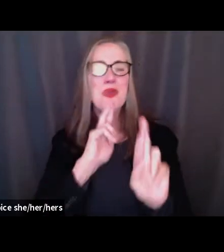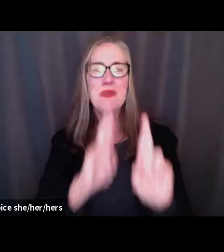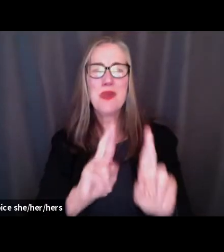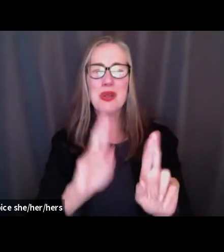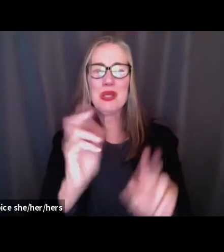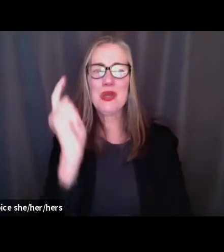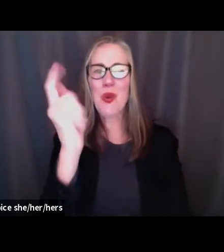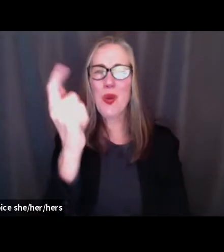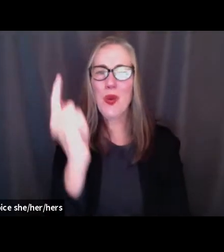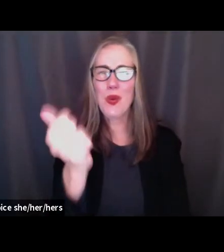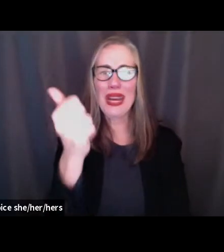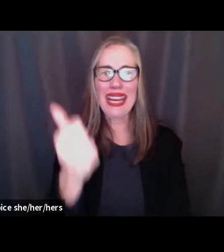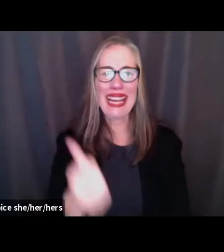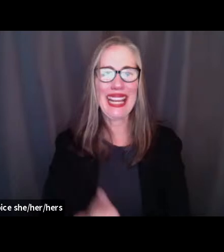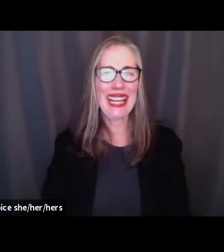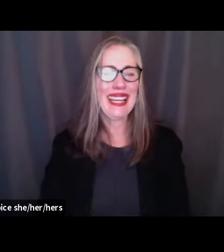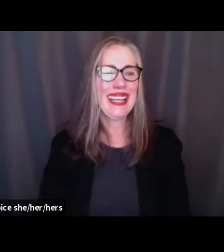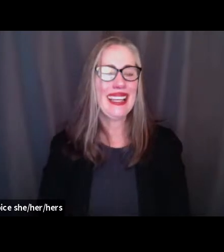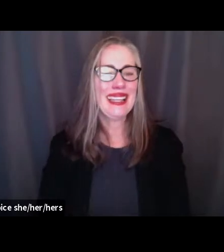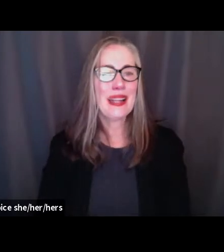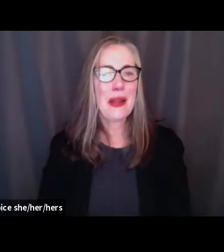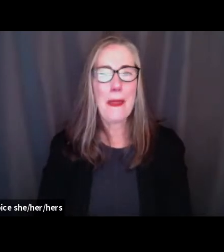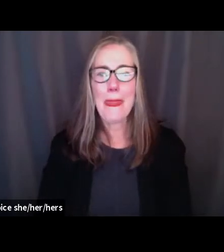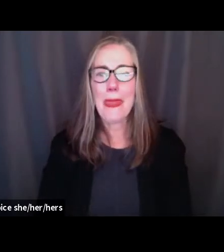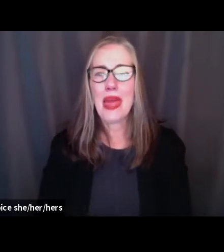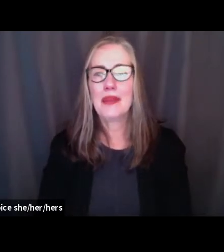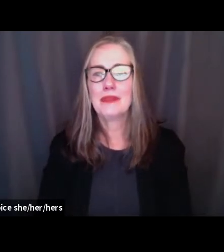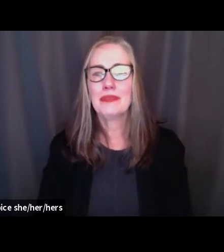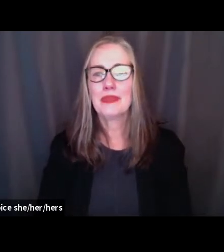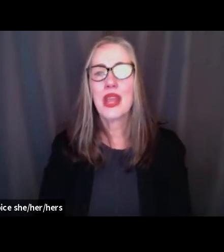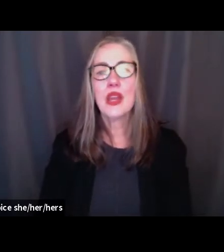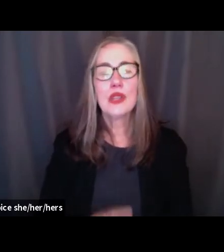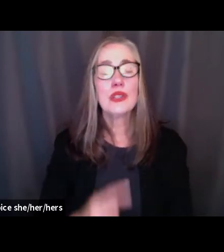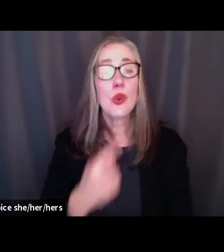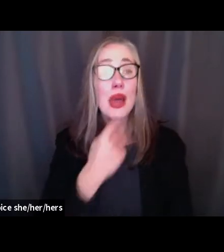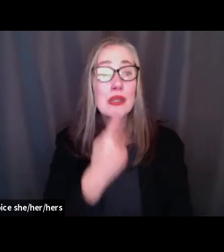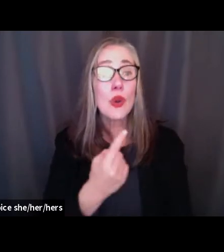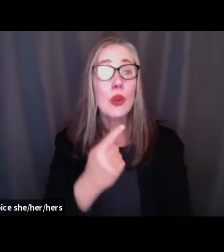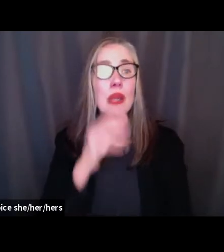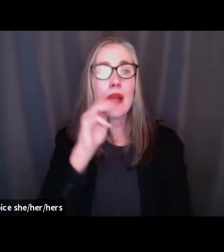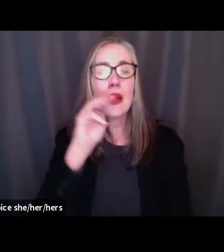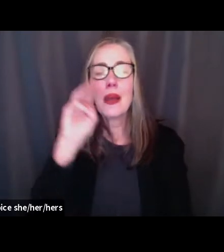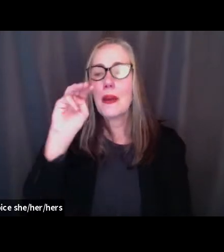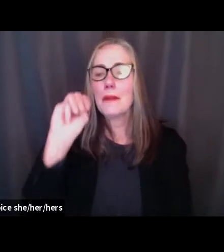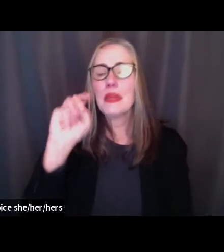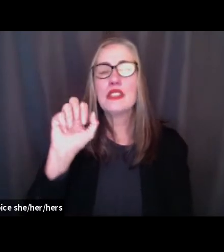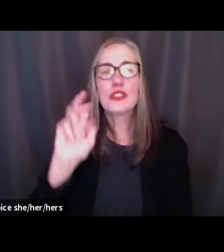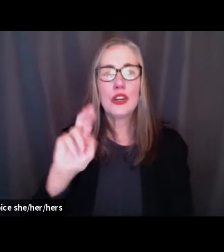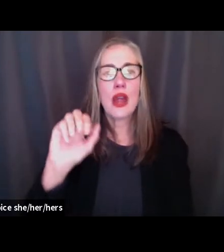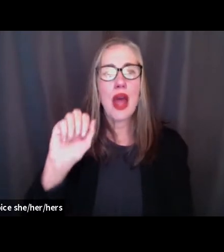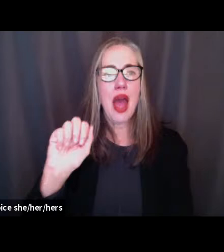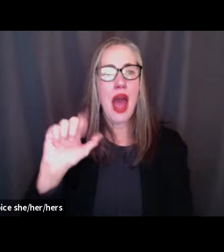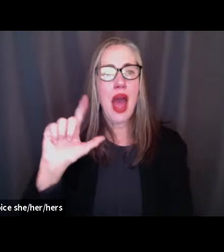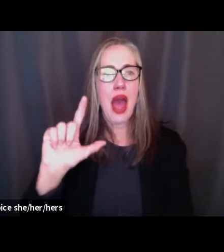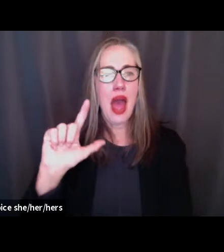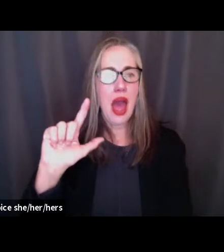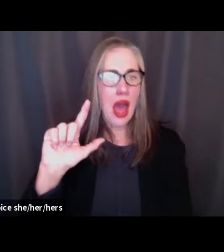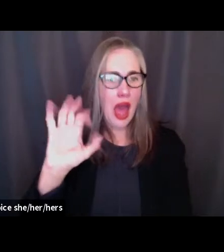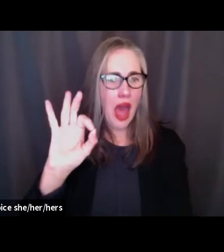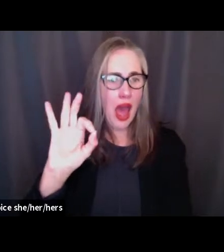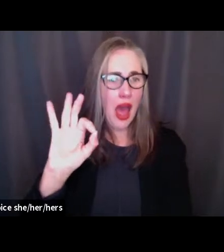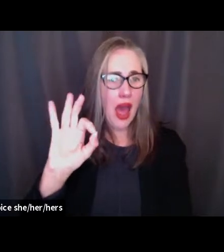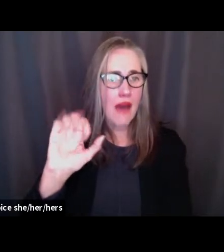So I did commit to Mr. Alfalqua that I would come to him for a point of order. So let's give him the